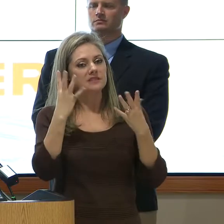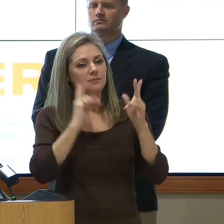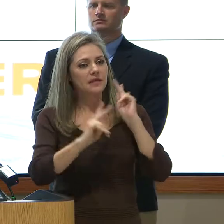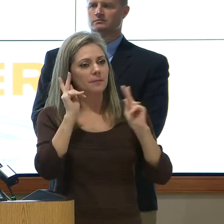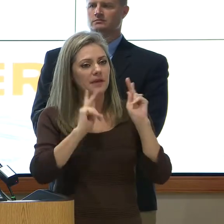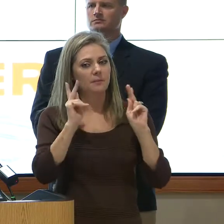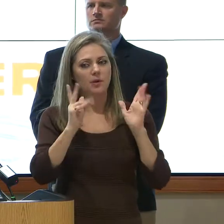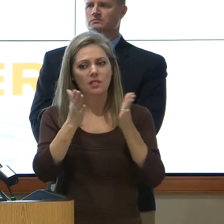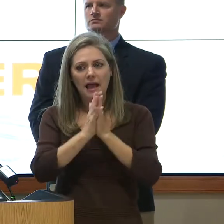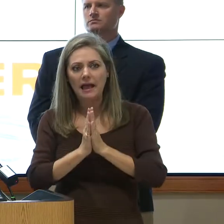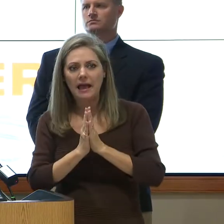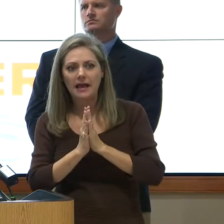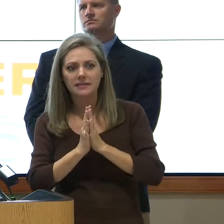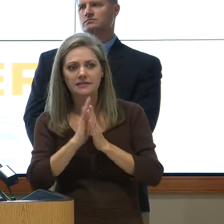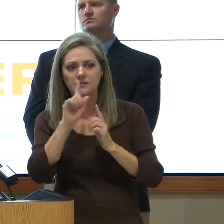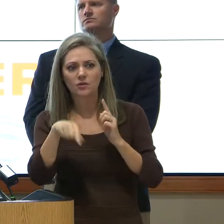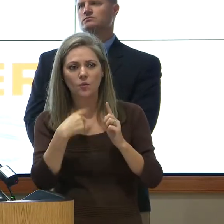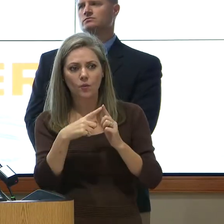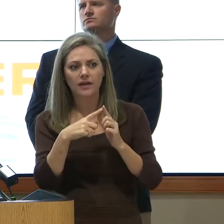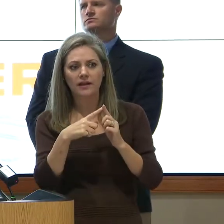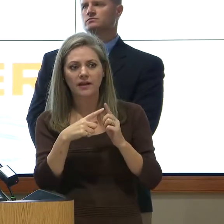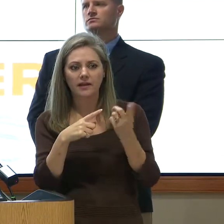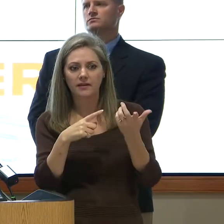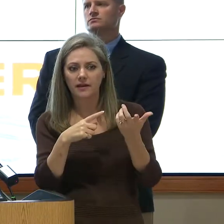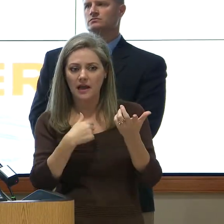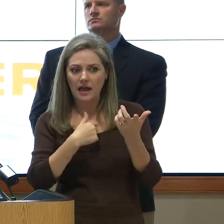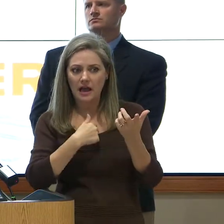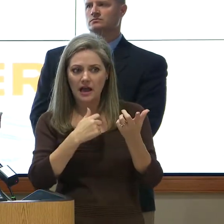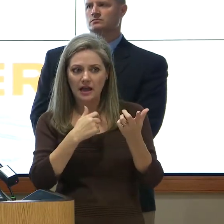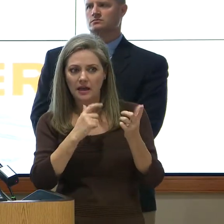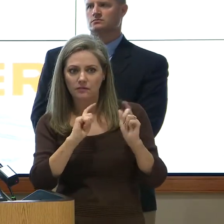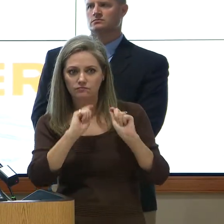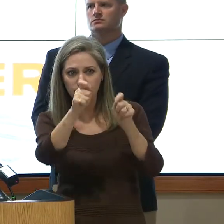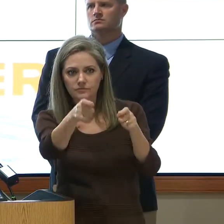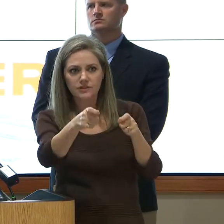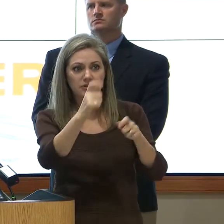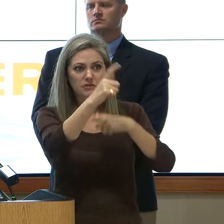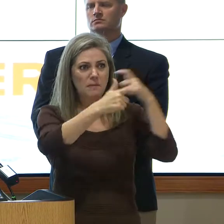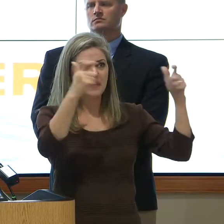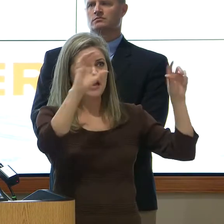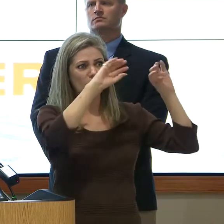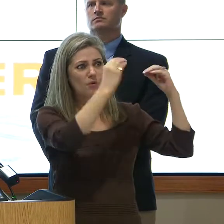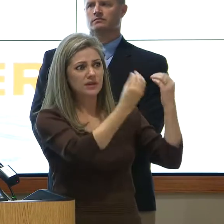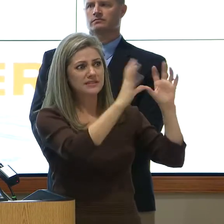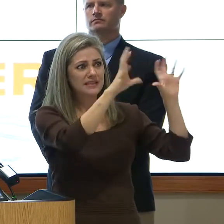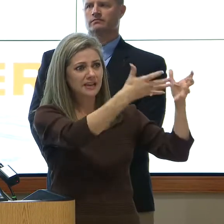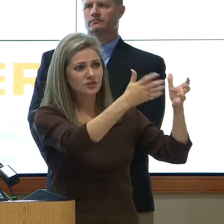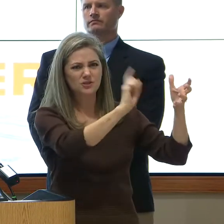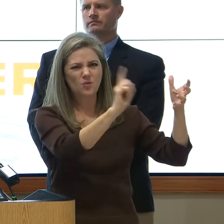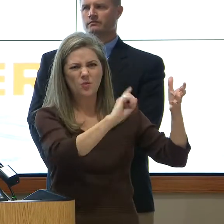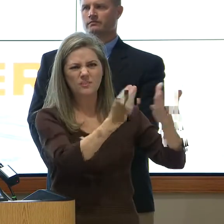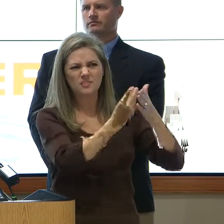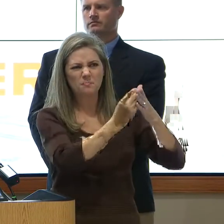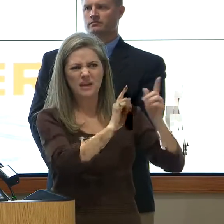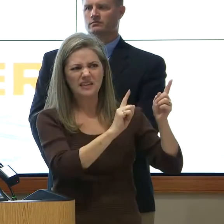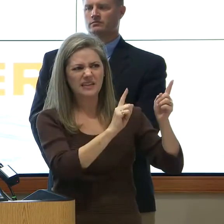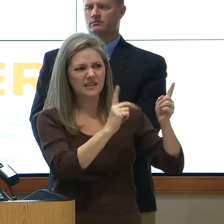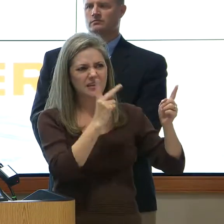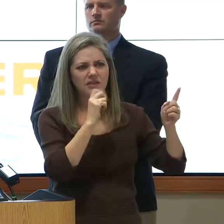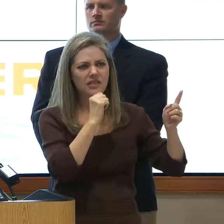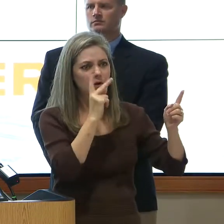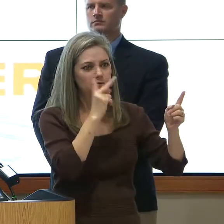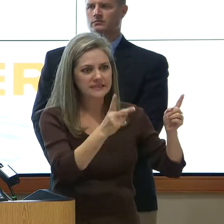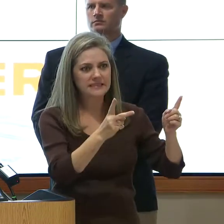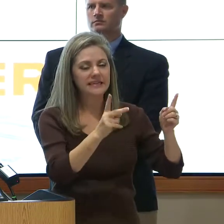of people ask when they give donations to big organizations, where does the money go? They don't see it physically